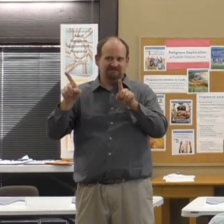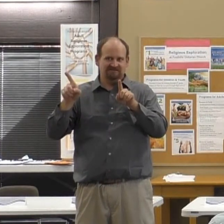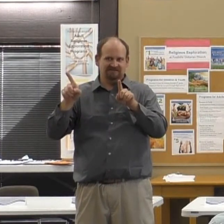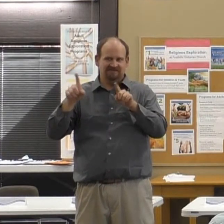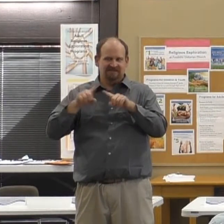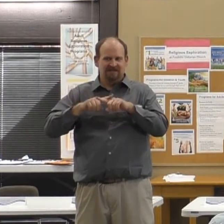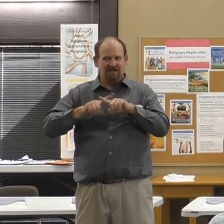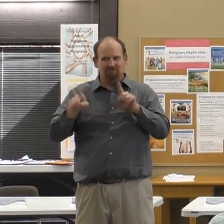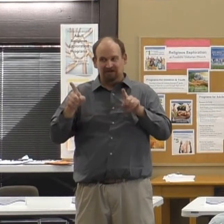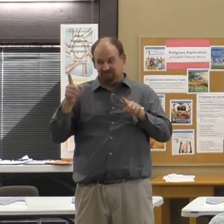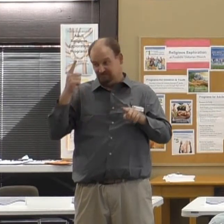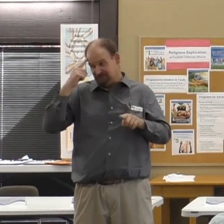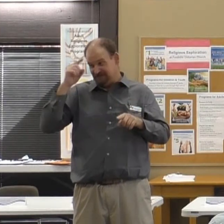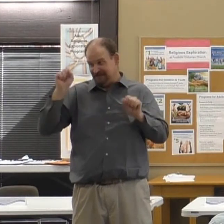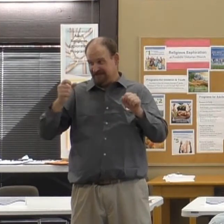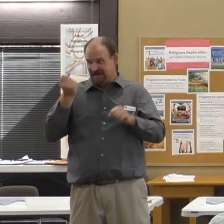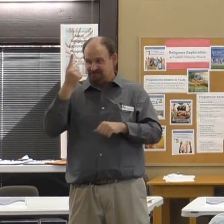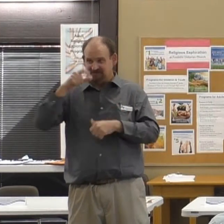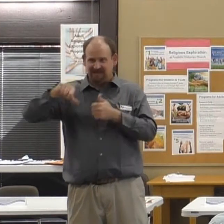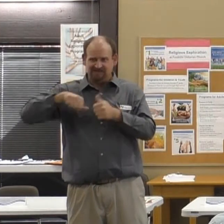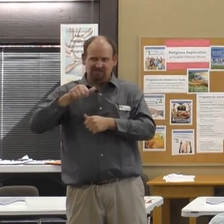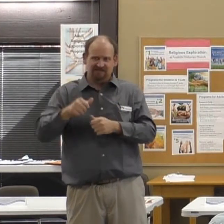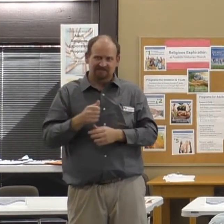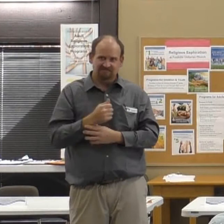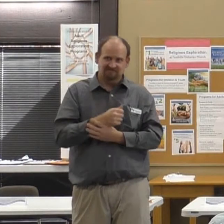there's different sign language